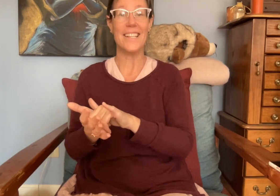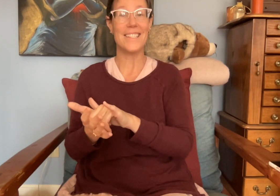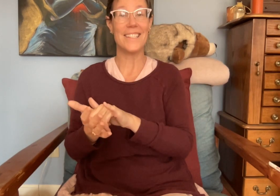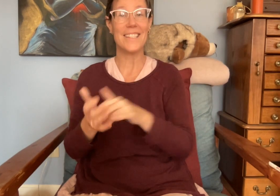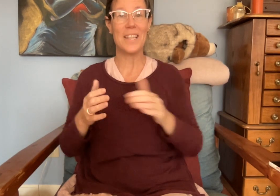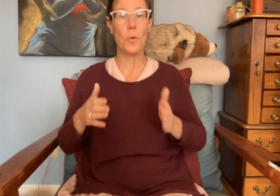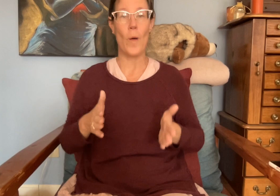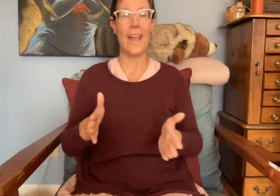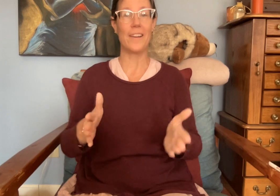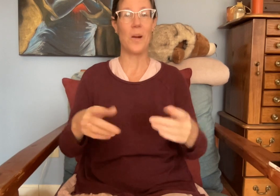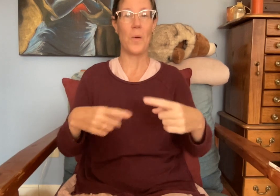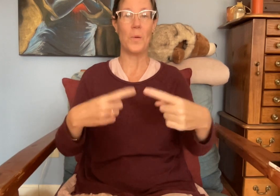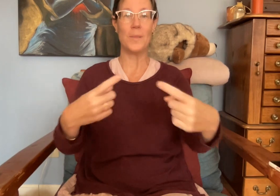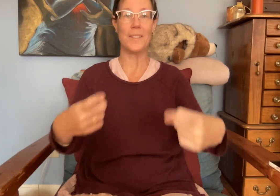That's the way it goes.